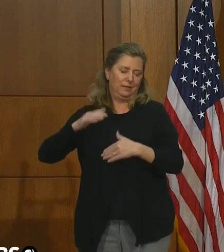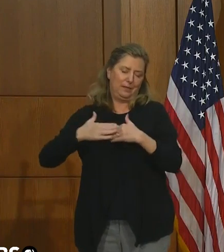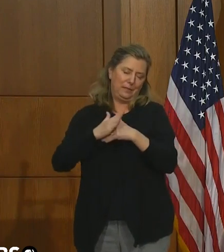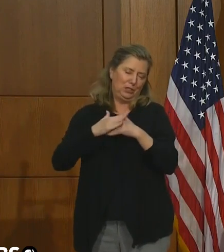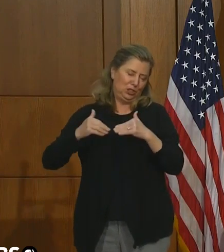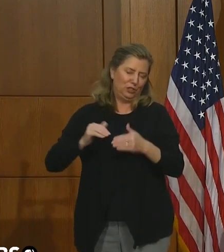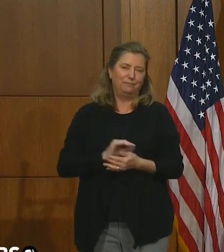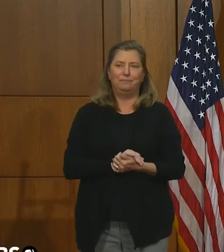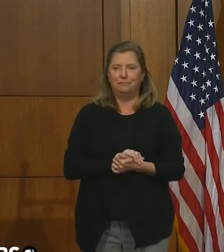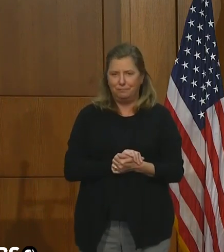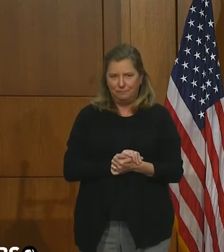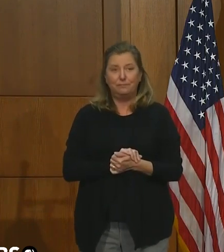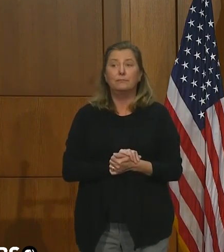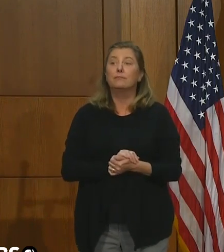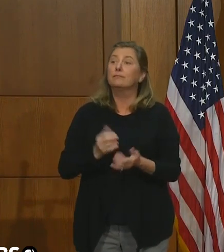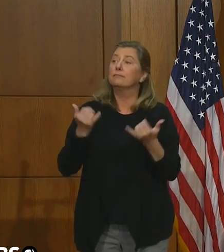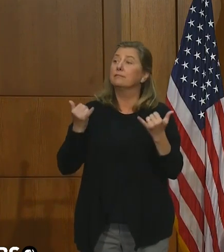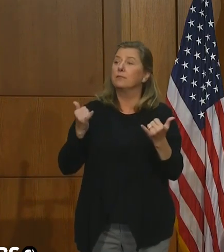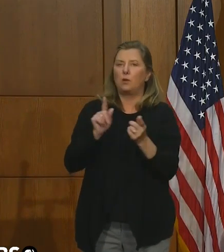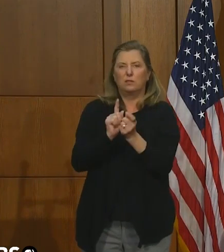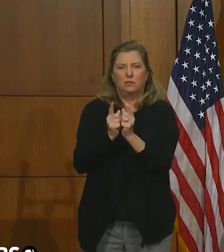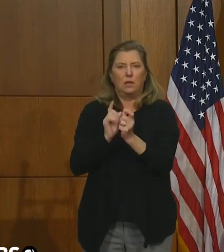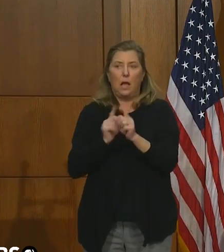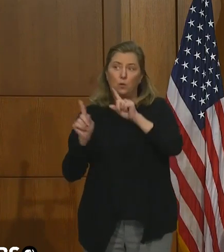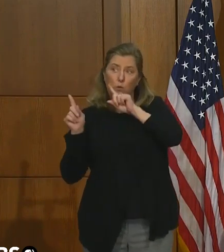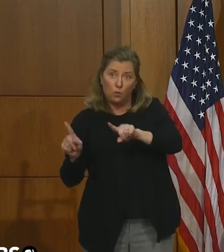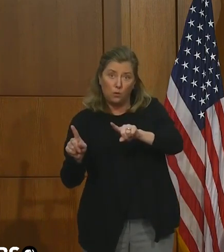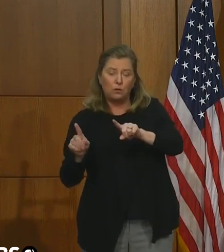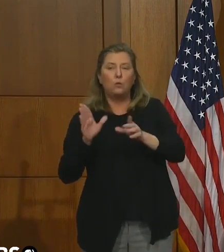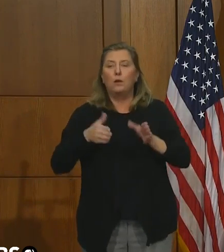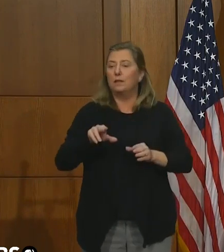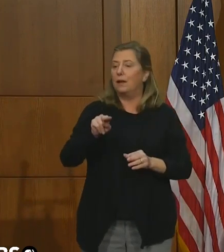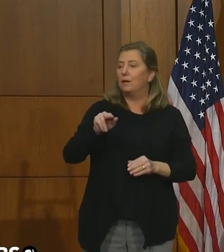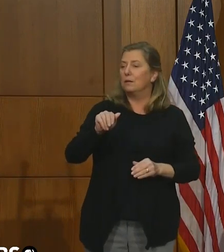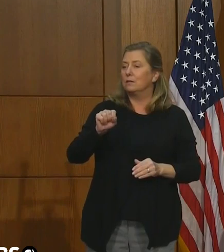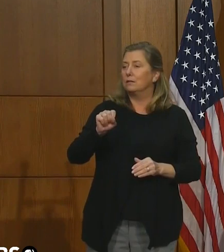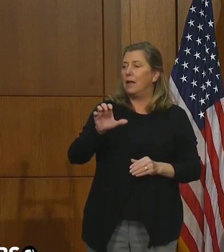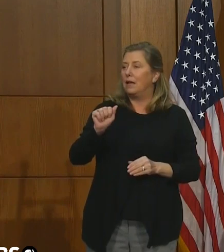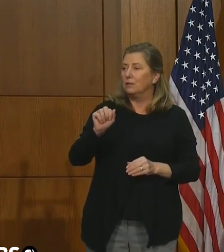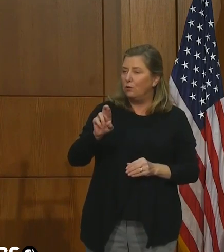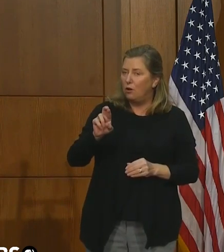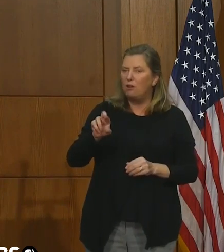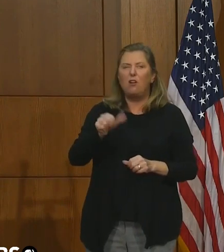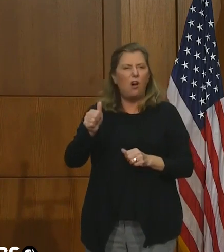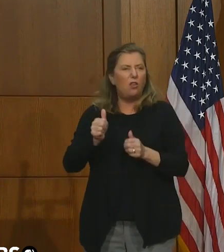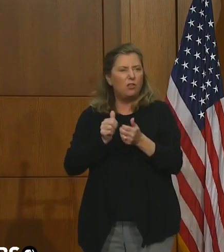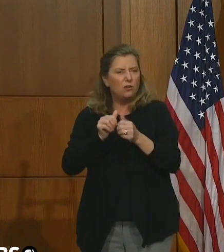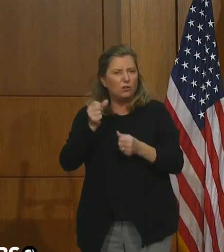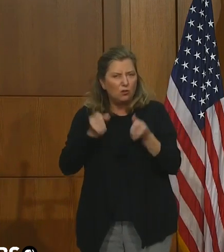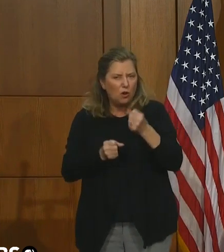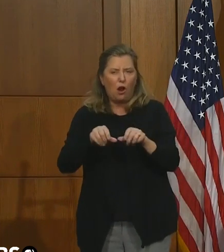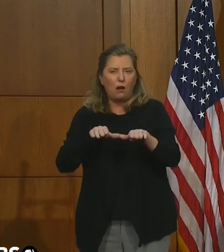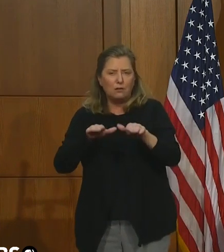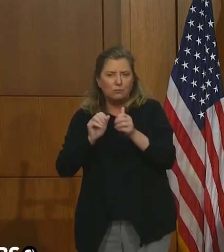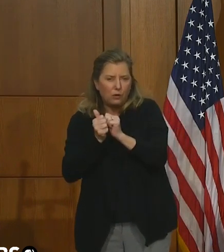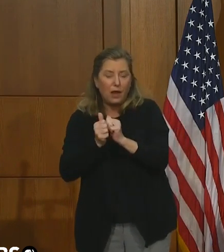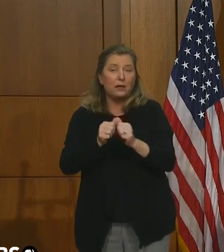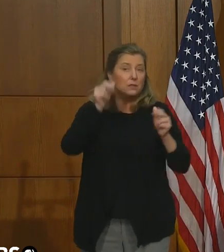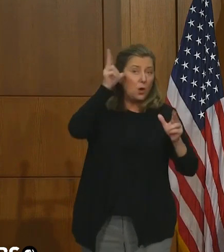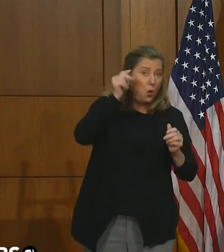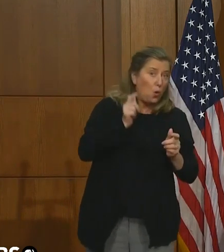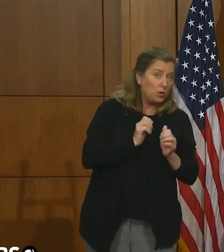Today, we are also revising our orders to allow NASCAR and other vehicle and horse racetracks to run